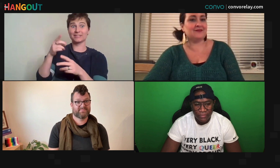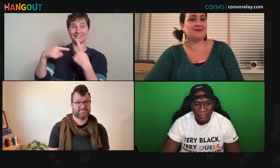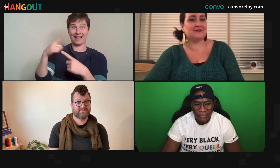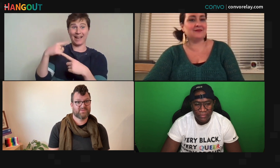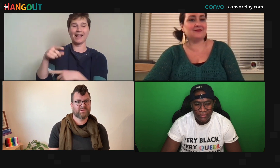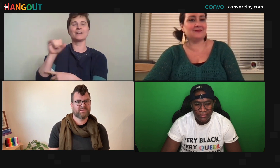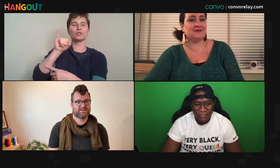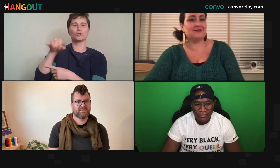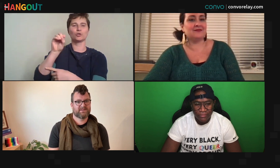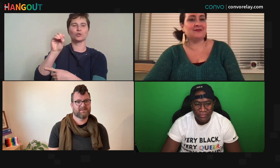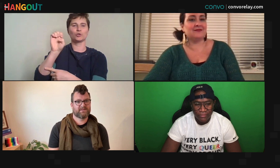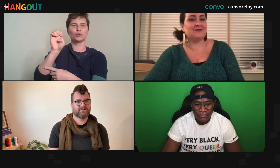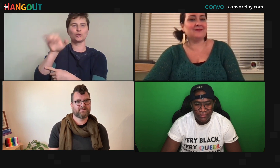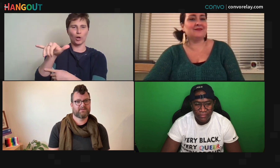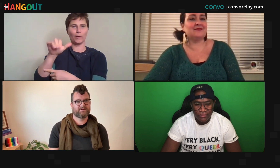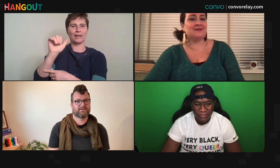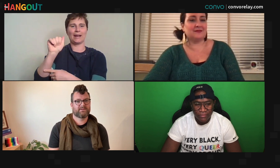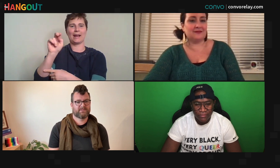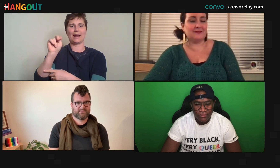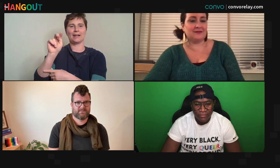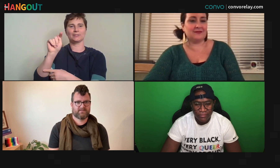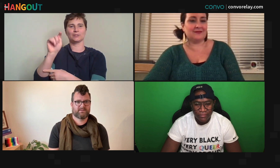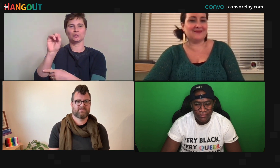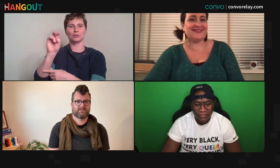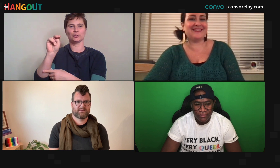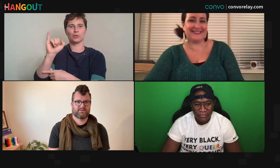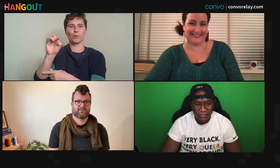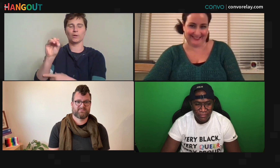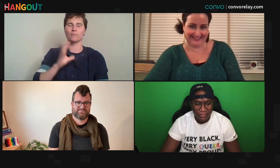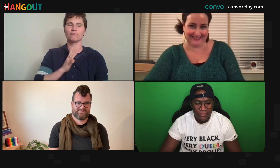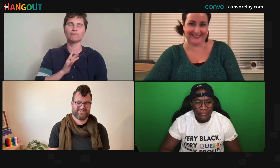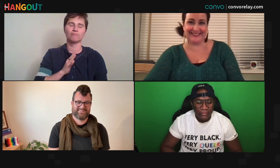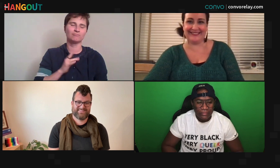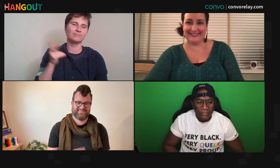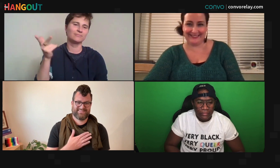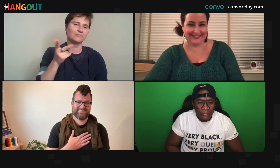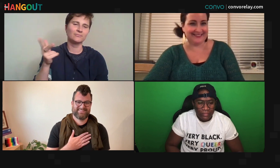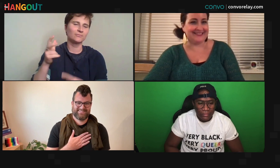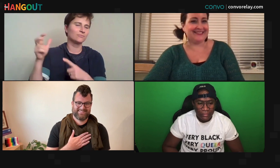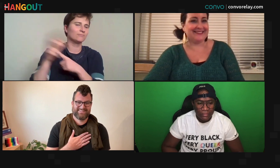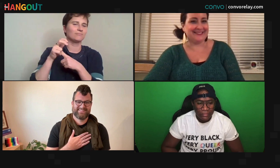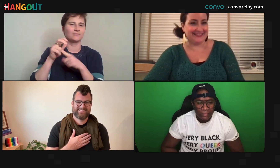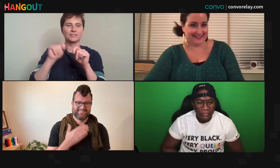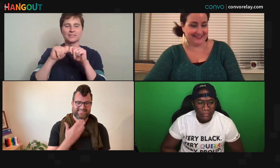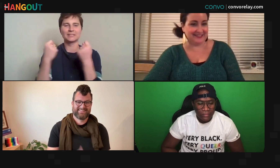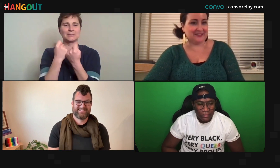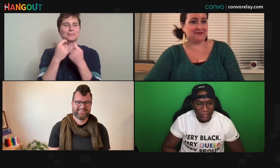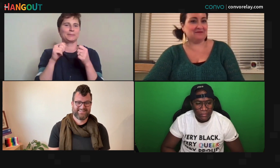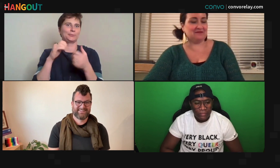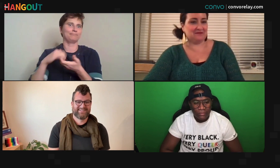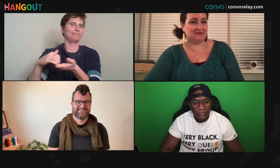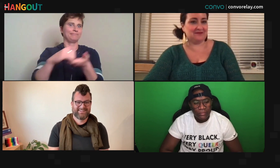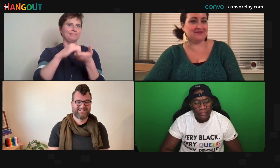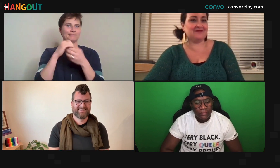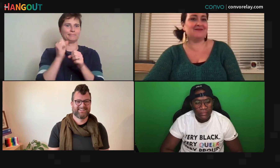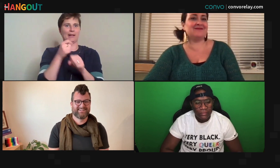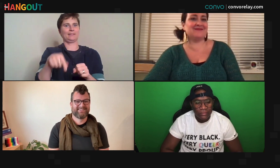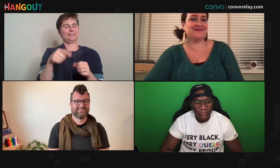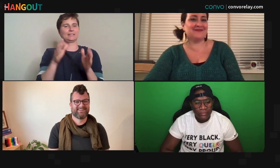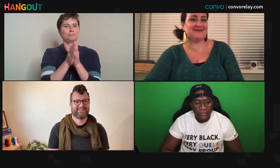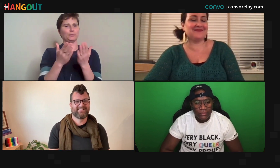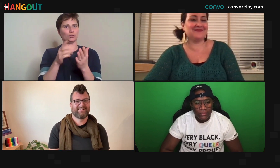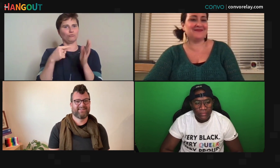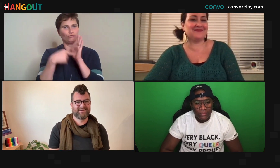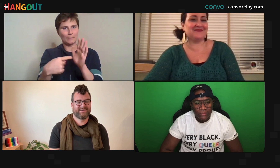in action. So the person that's signing is Joey Antonio. The illustrator is Brittany Castle, and it was a